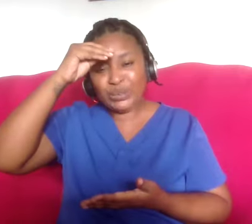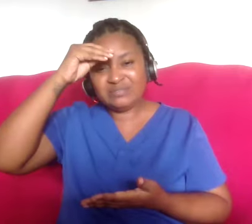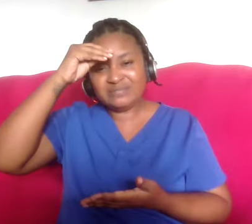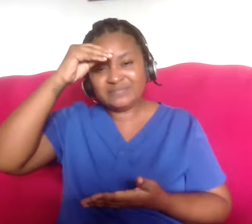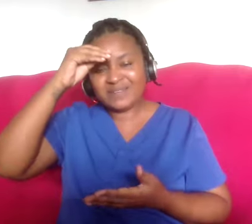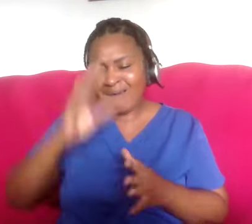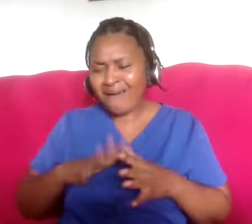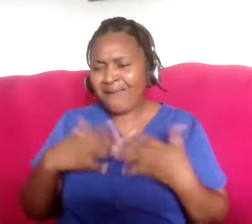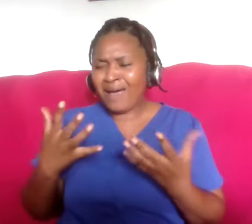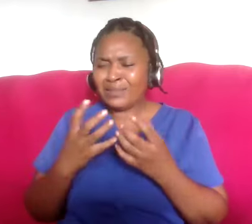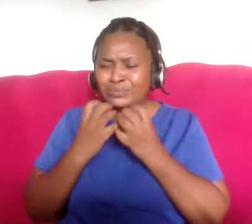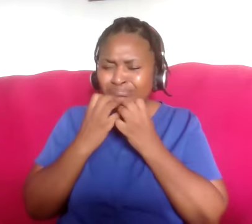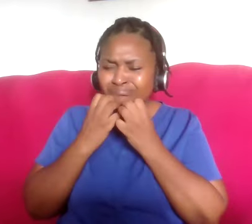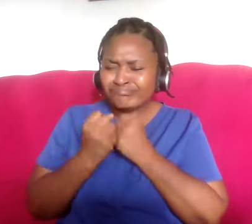cherish as the